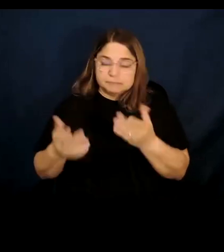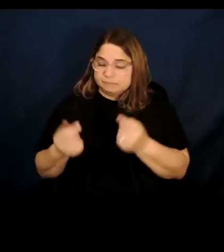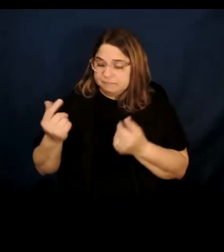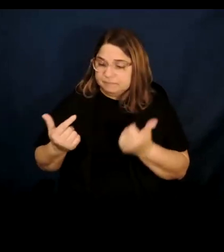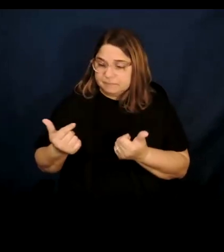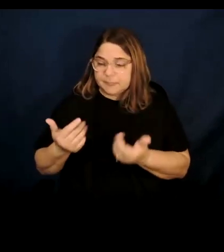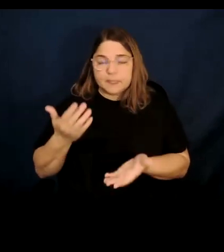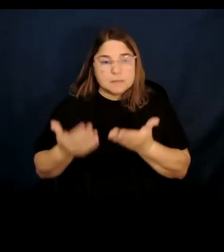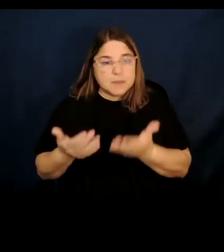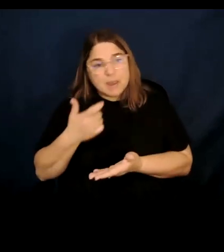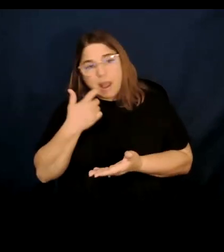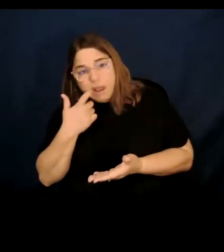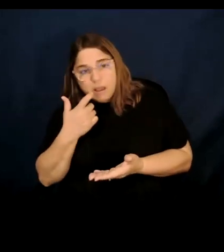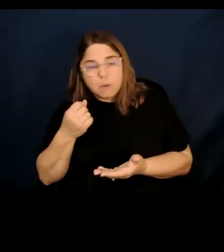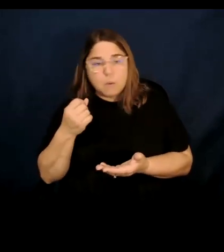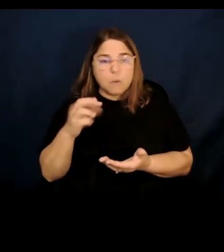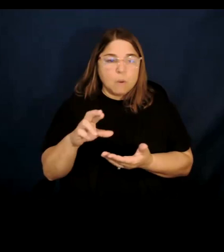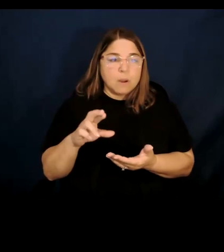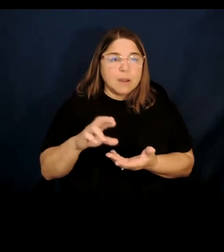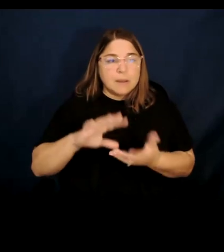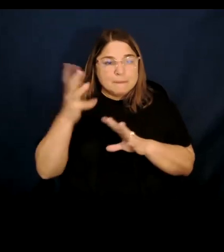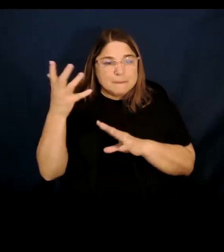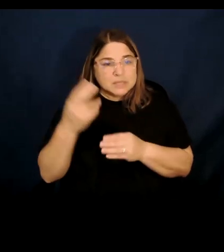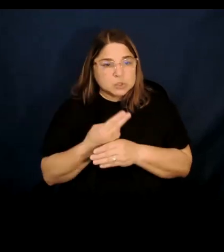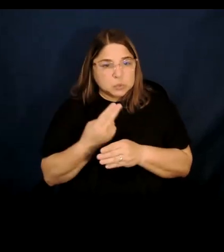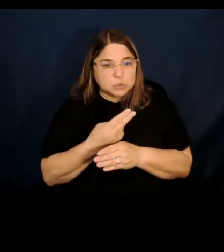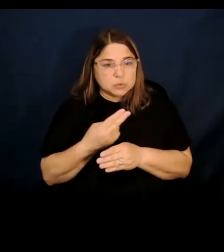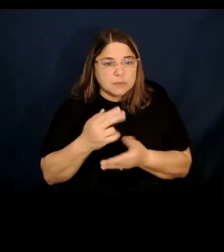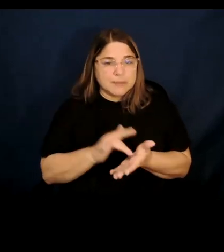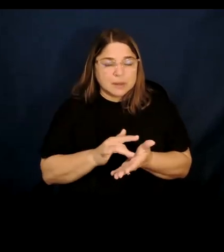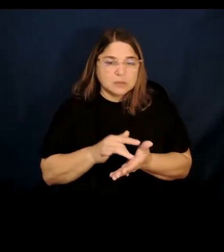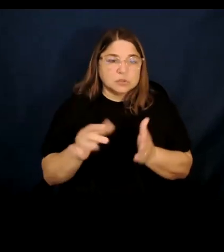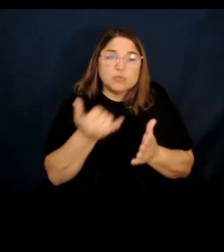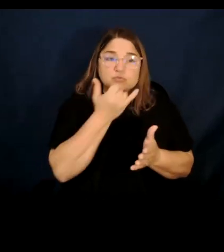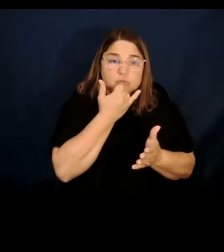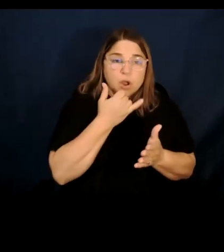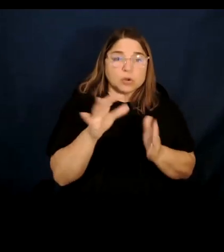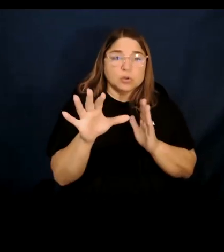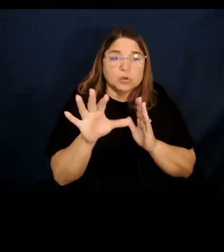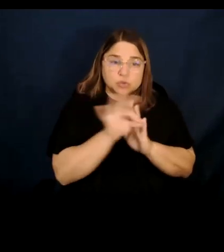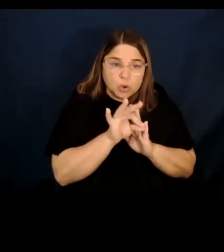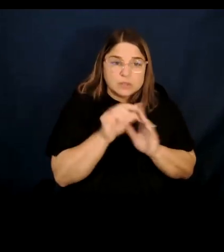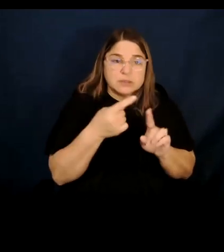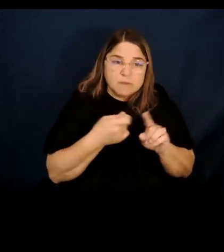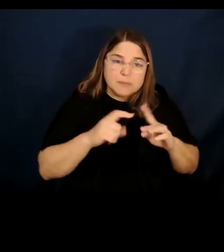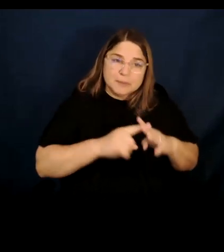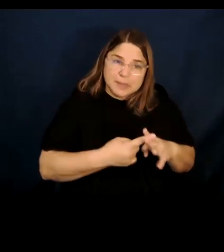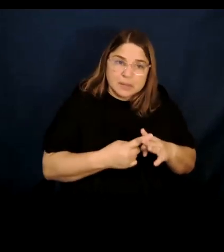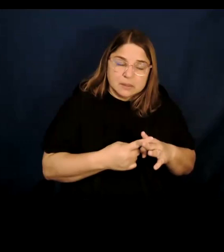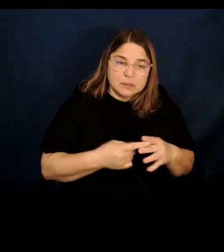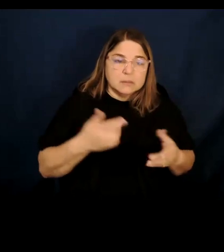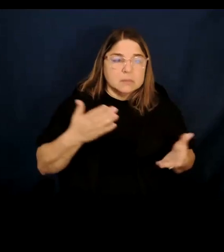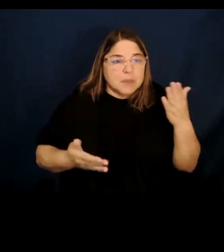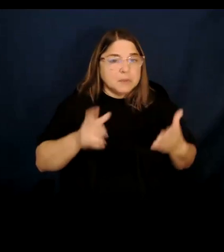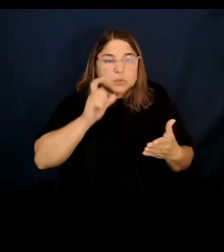like drug dependency or the misuse of pain medications when in fact it was simply the wrong choice from the beginning. And even if you don't have the need